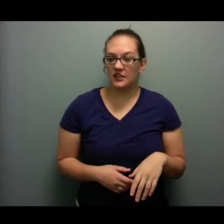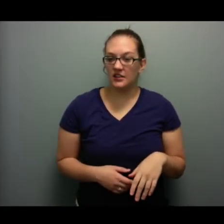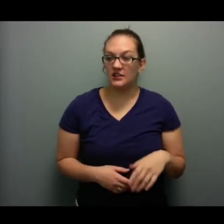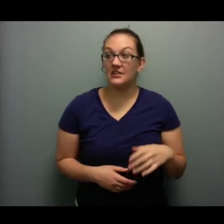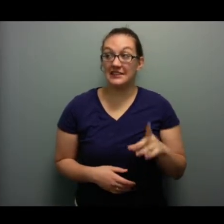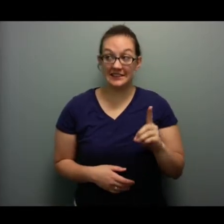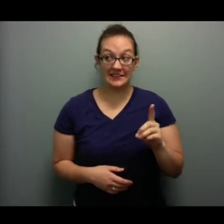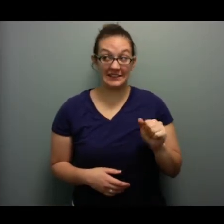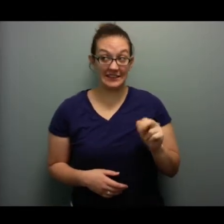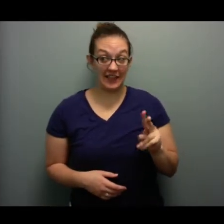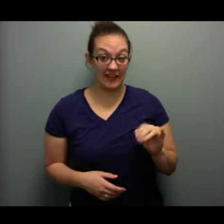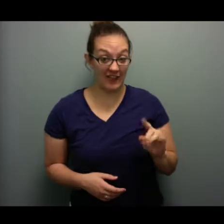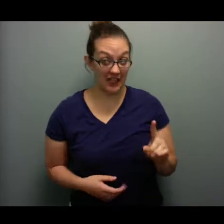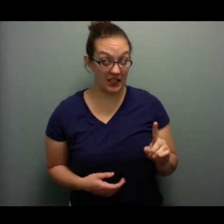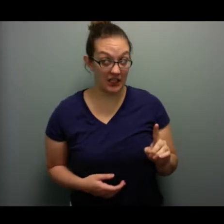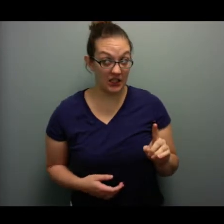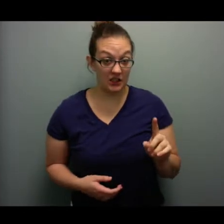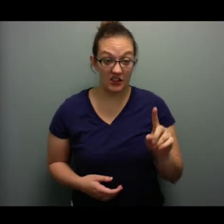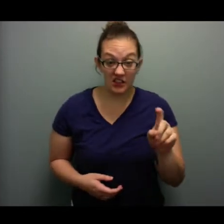David?